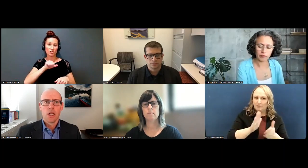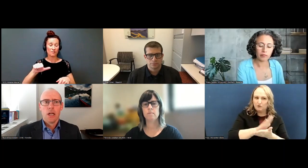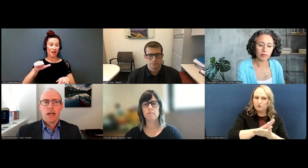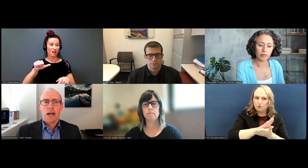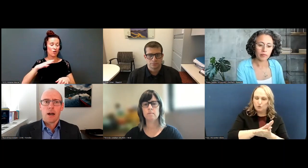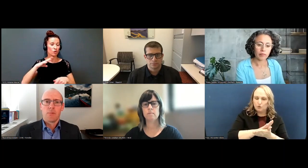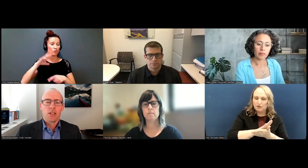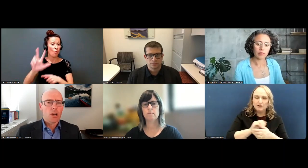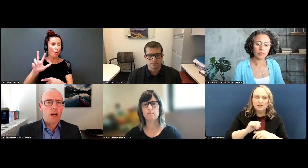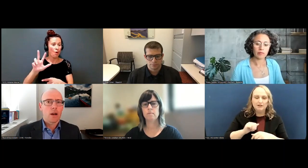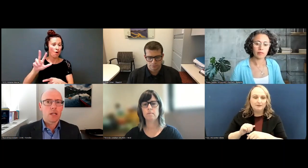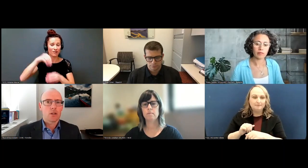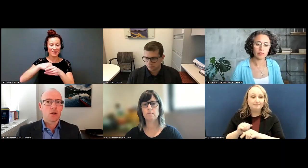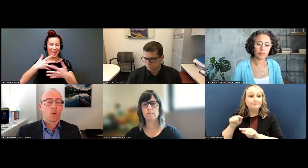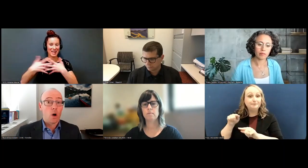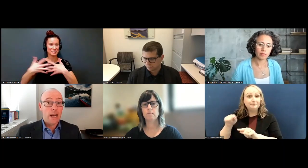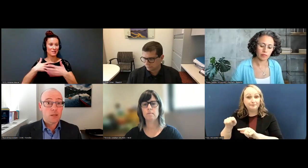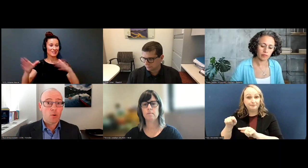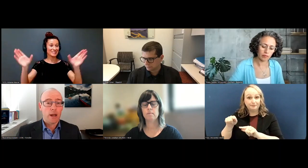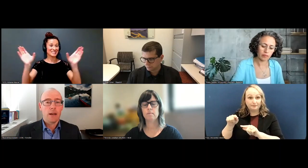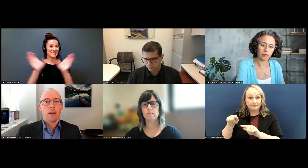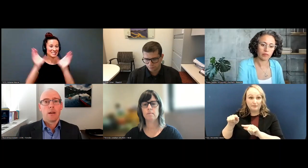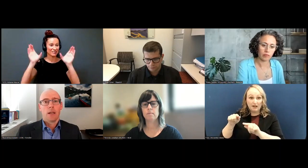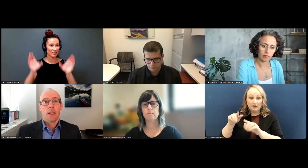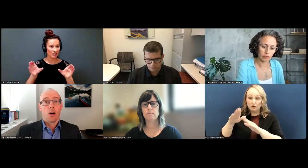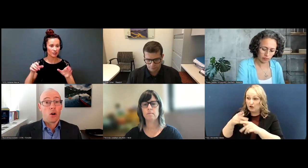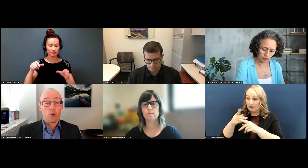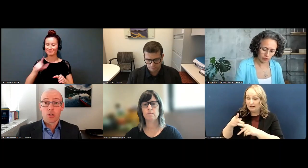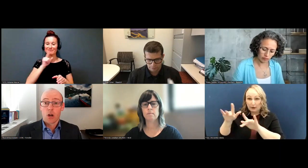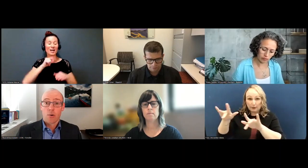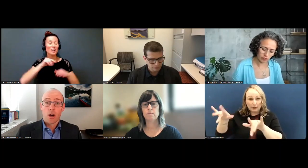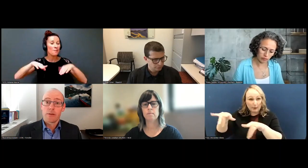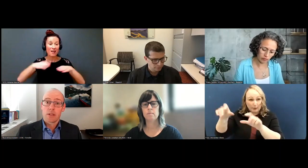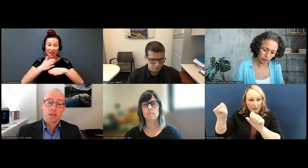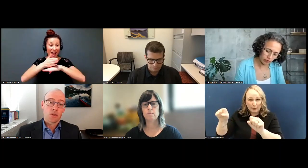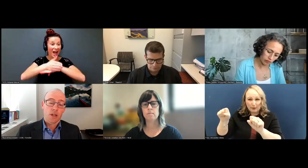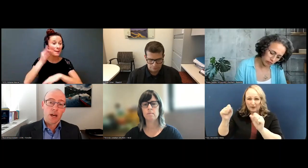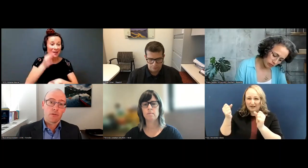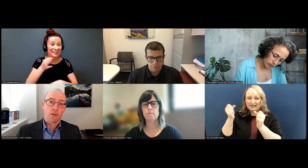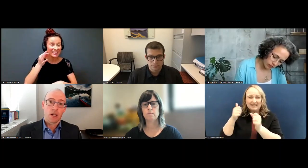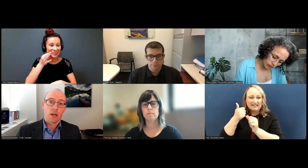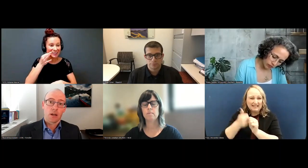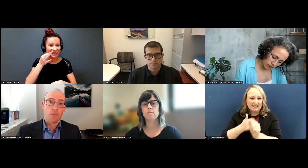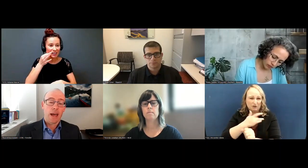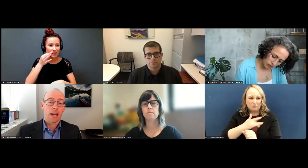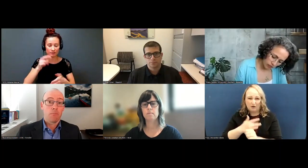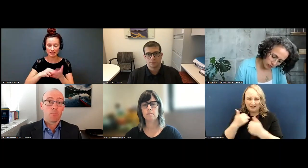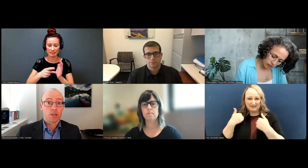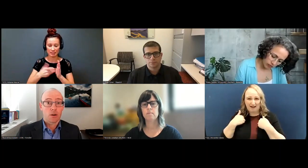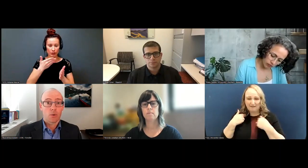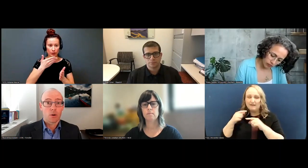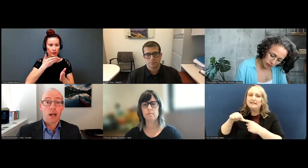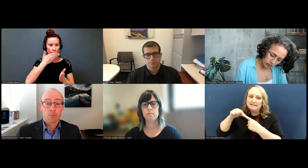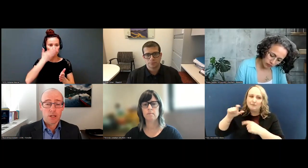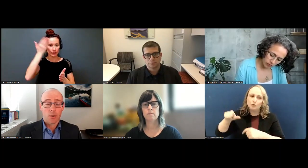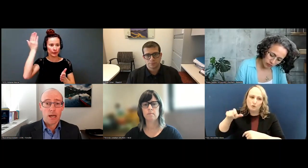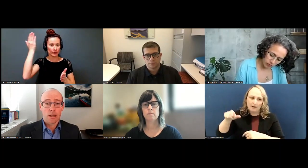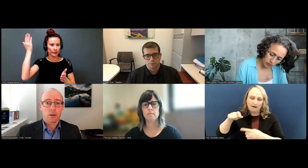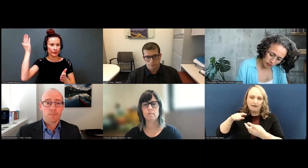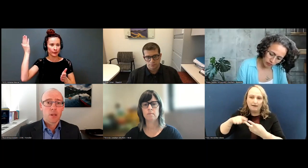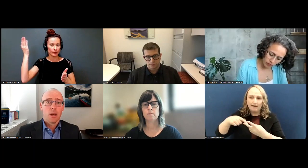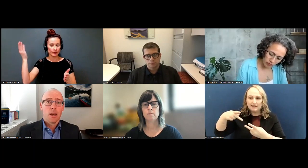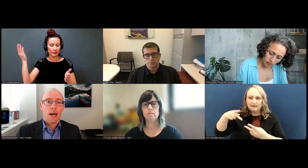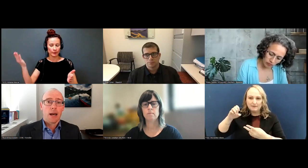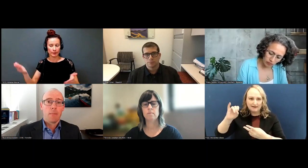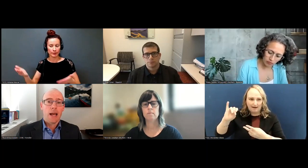age. These childcare deserts are widespread in almost all provinces outside of Quebec and Prince Edward